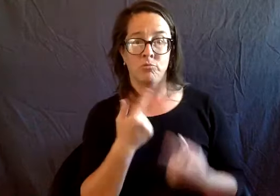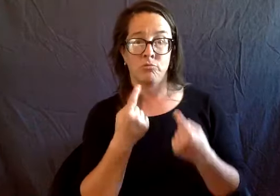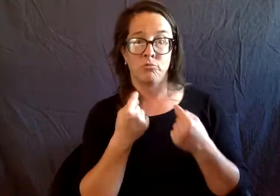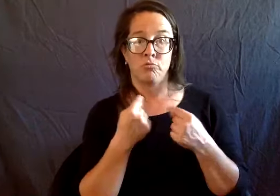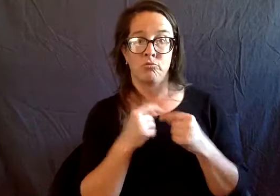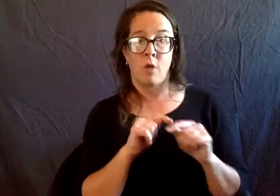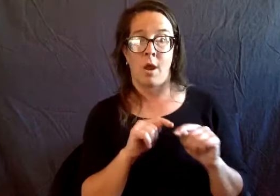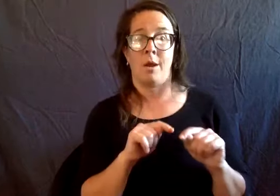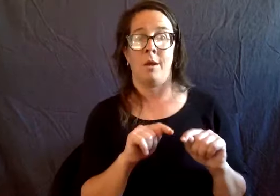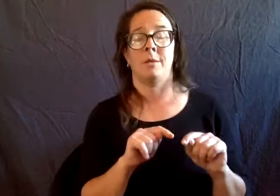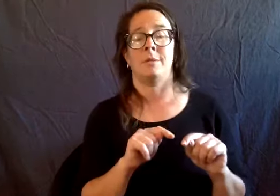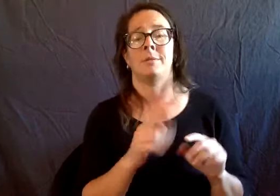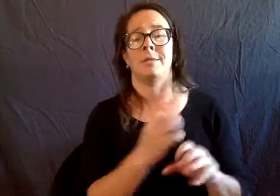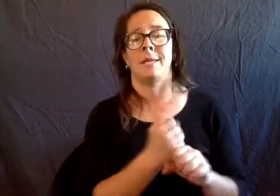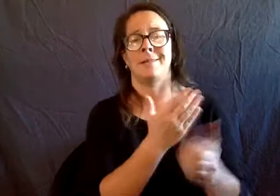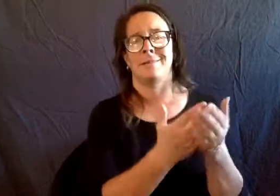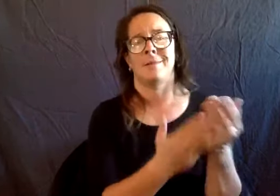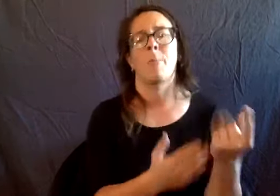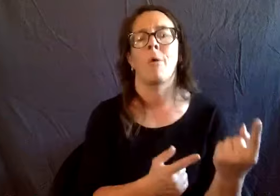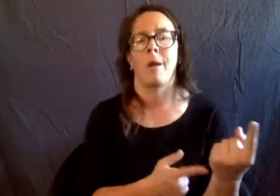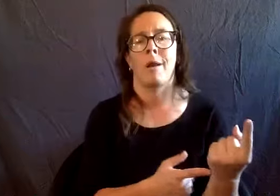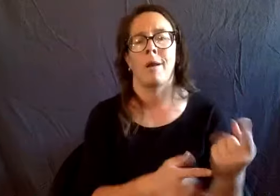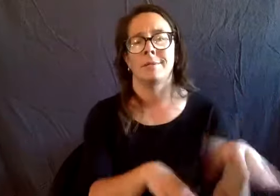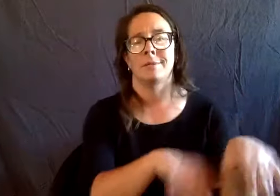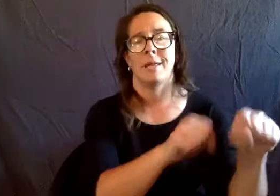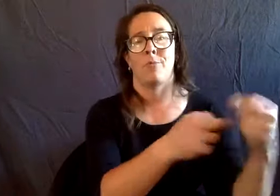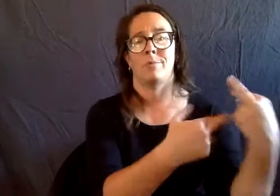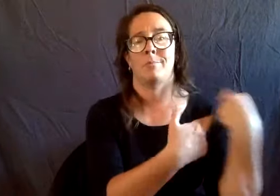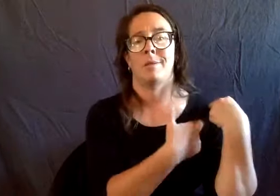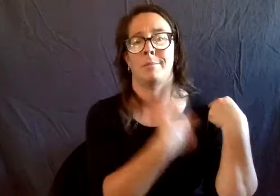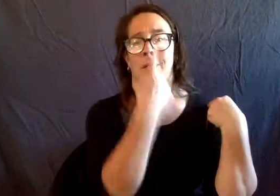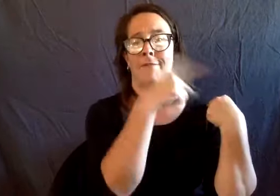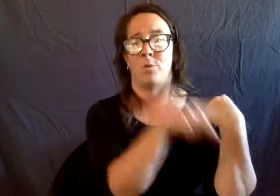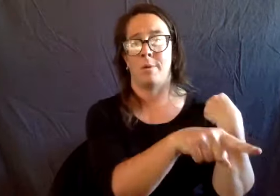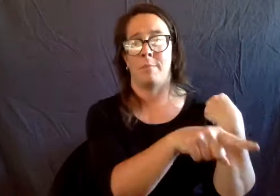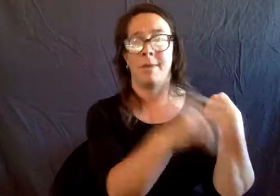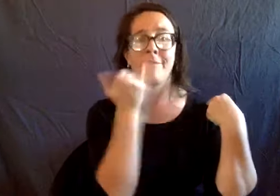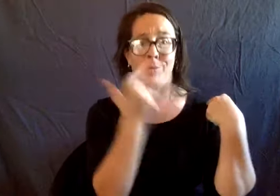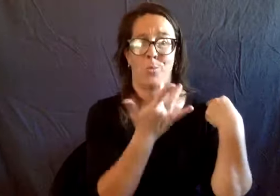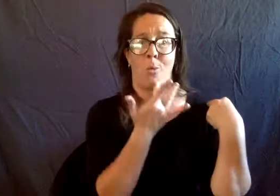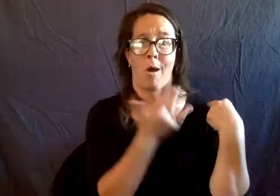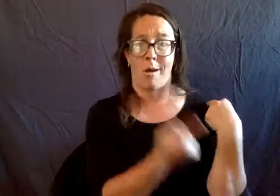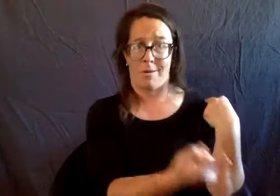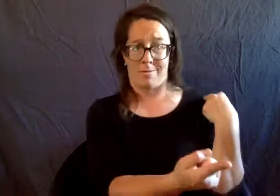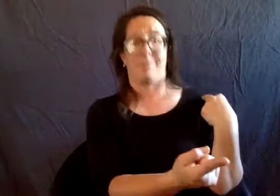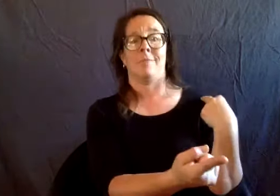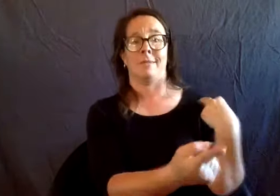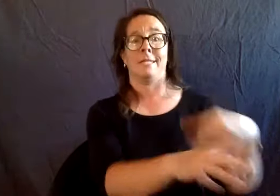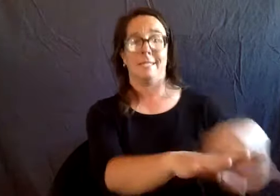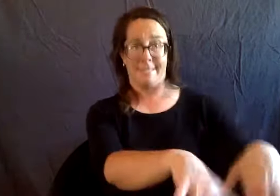I've been trying to get somebody to take responsibility for this guy. So if you want the responsibility for him, you can have him. And I thought, you